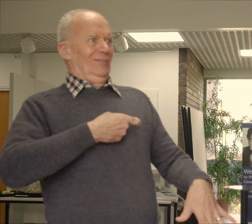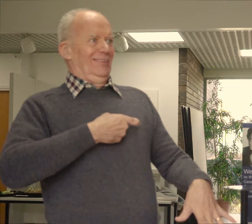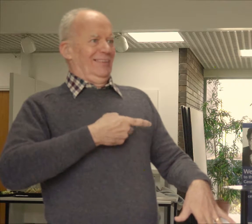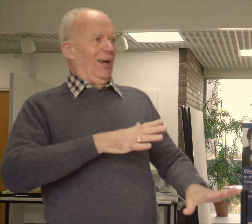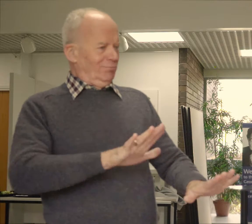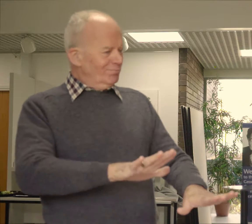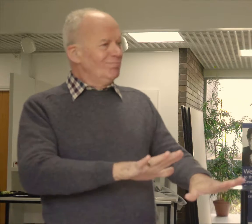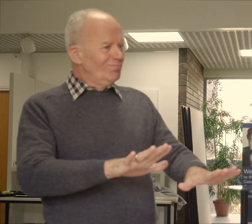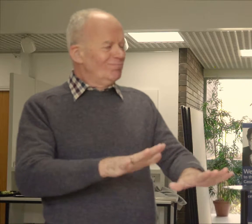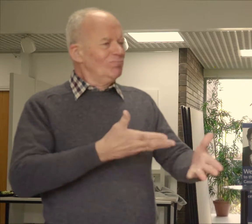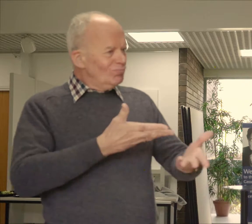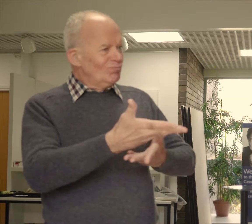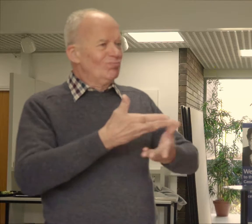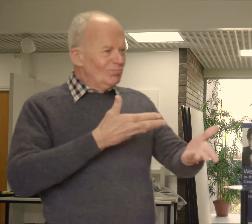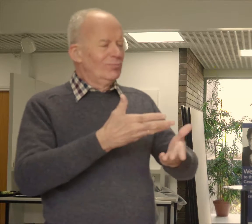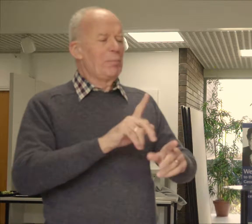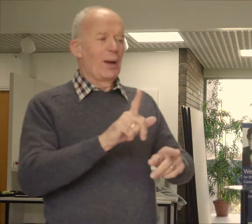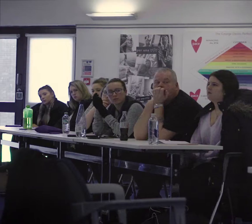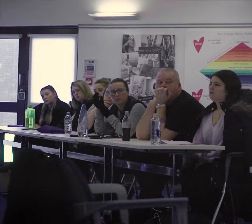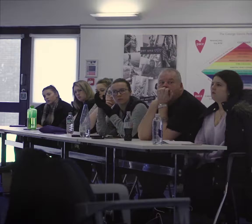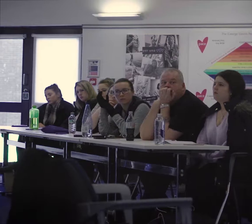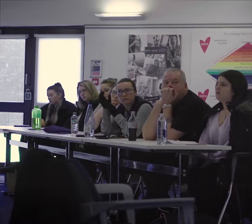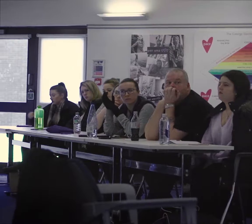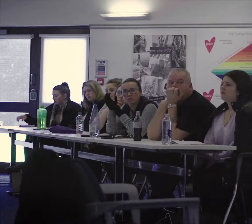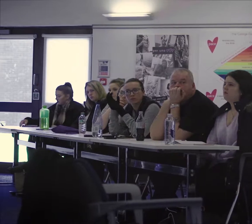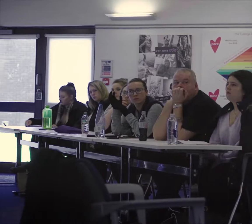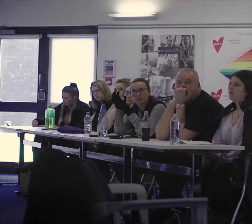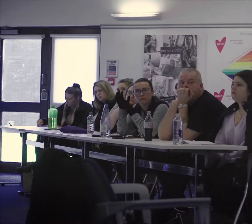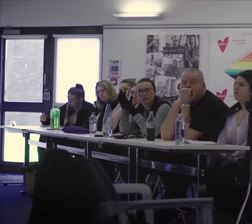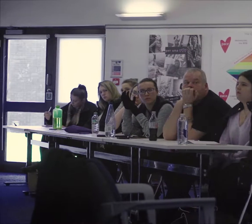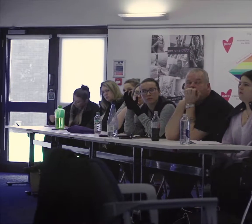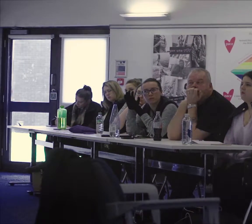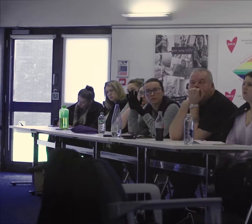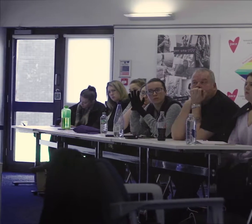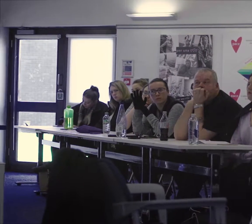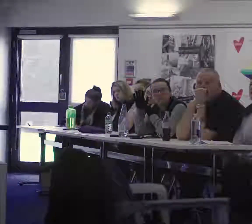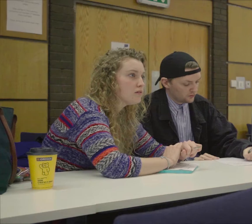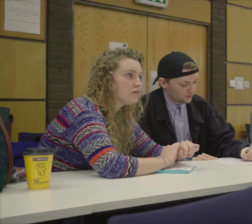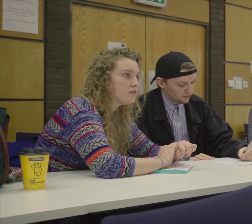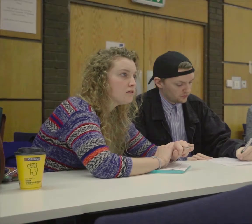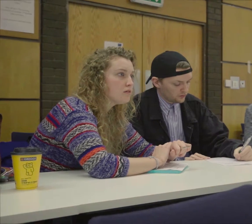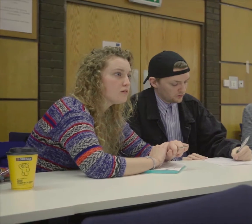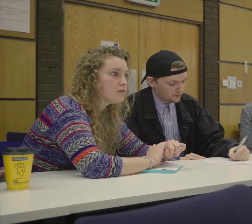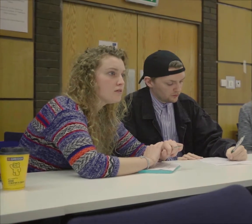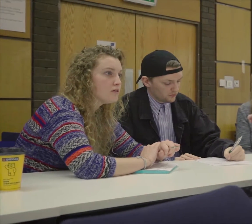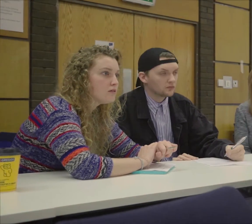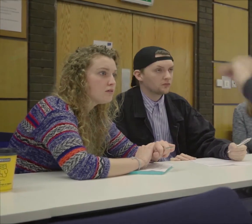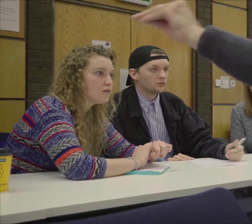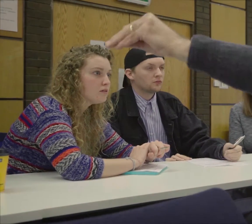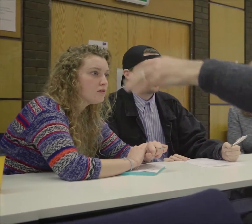user. That's probably not helped their anxiety. But my role today has changed a little. I'm a depressed